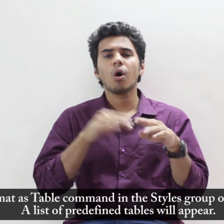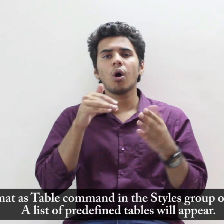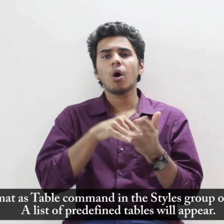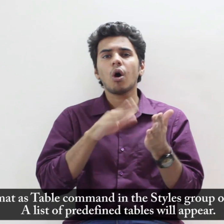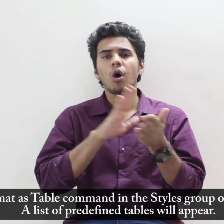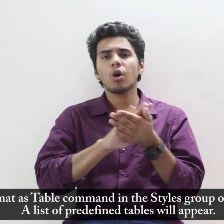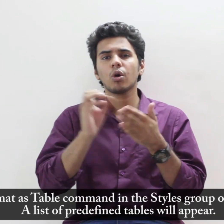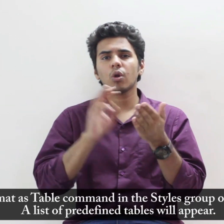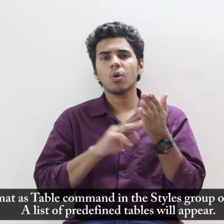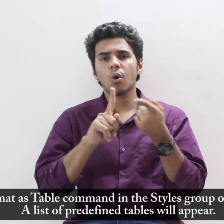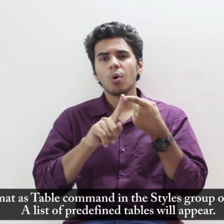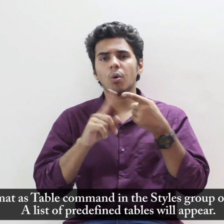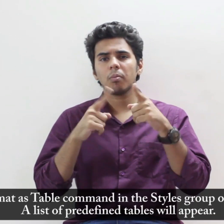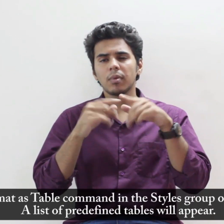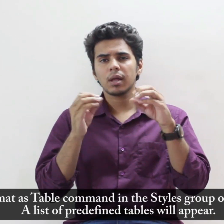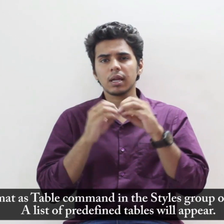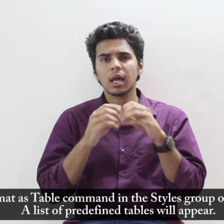tables will appear.